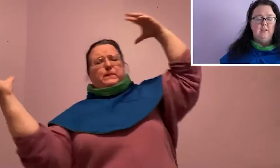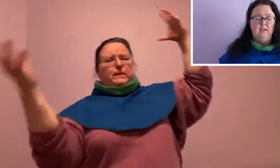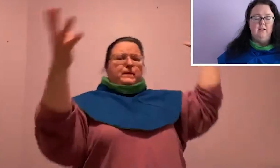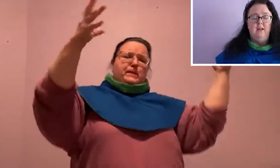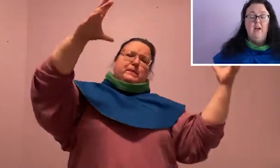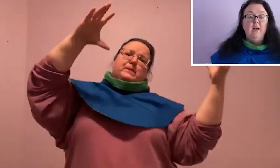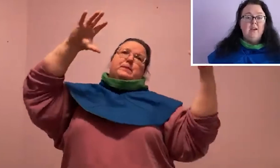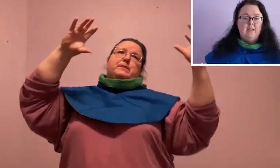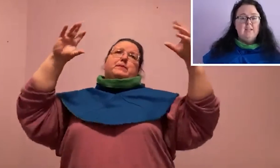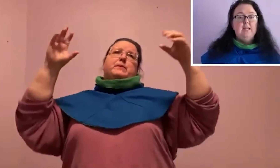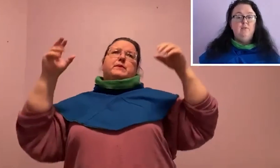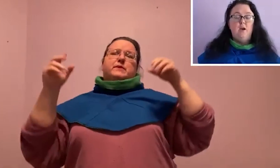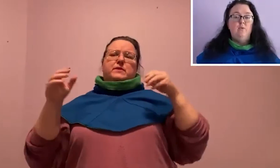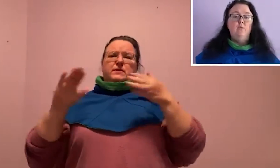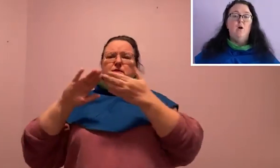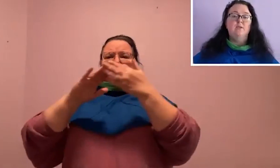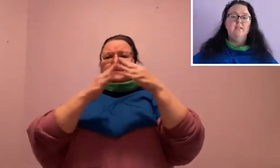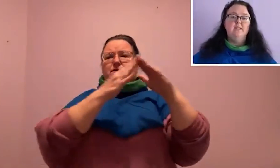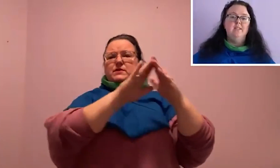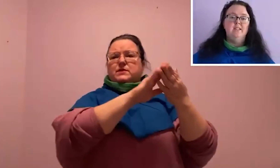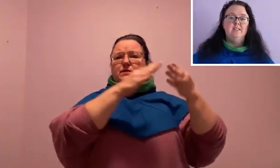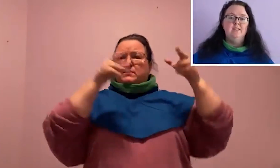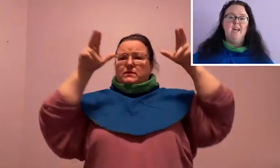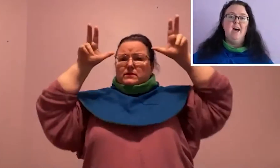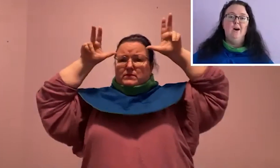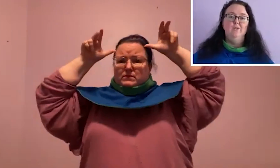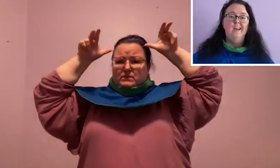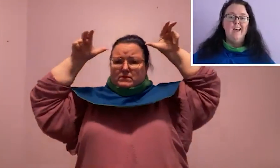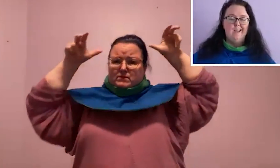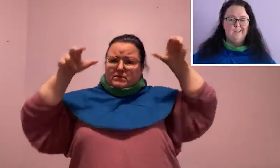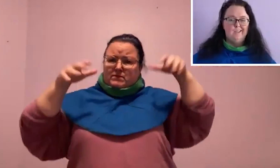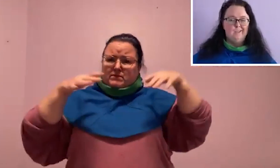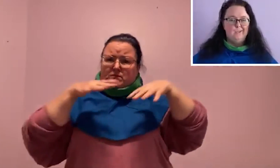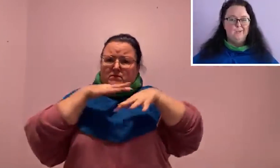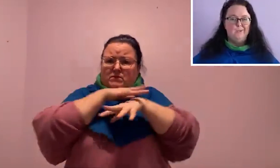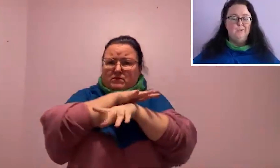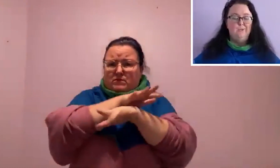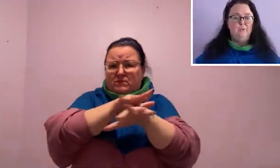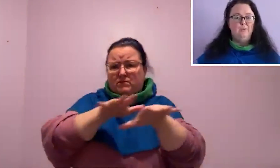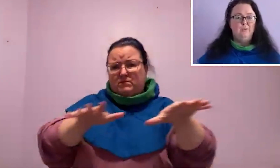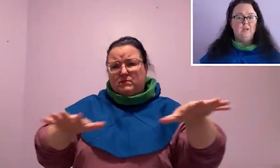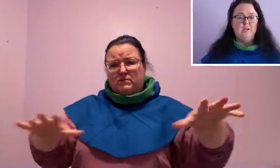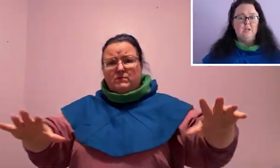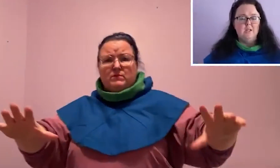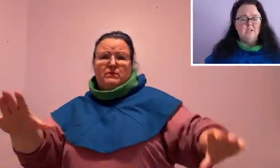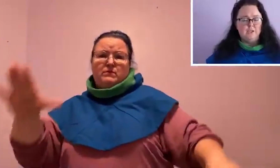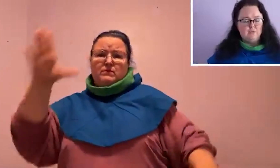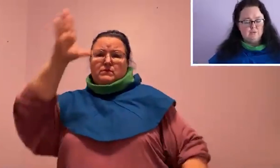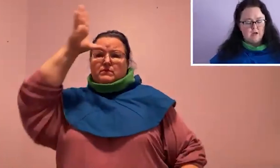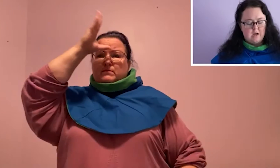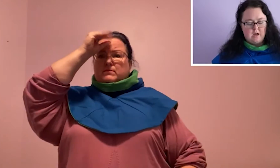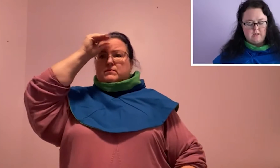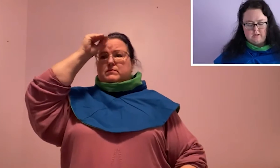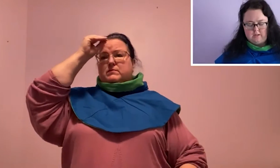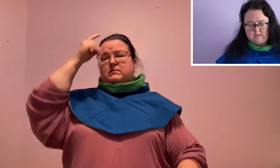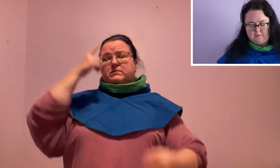flying. Eva walks in Lincoln Town, little Hugh is crying.